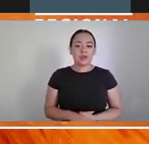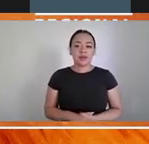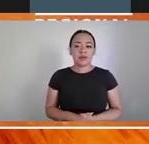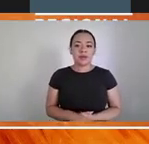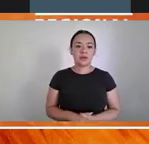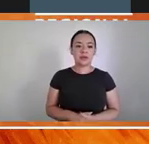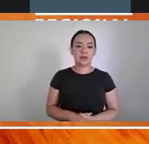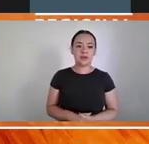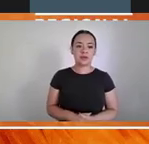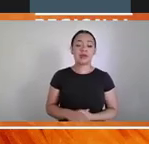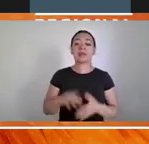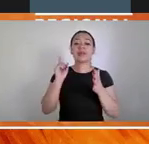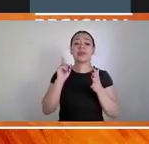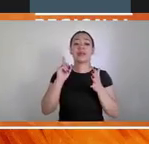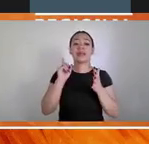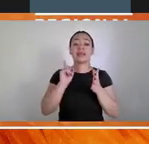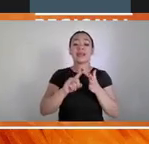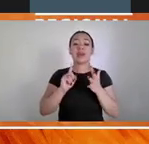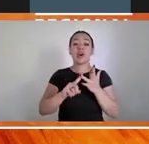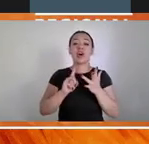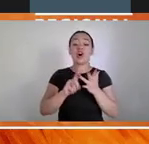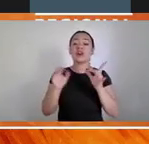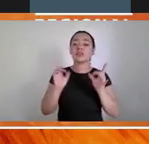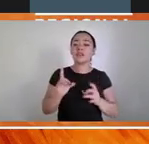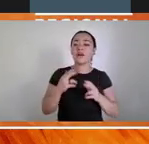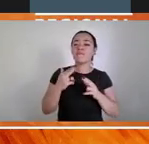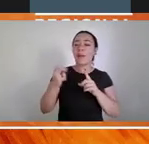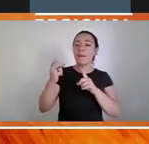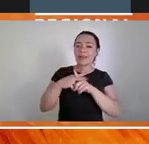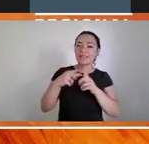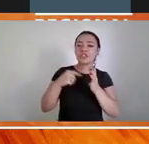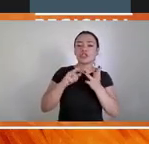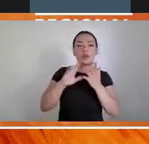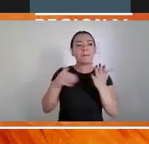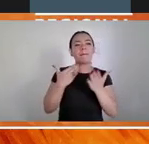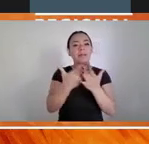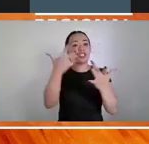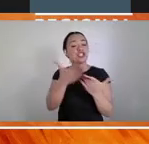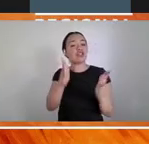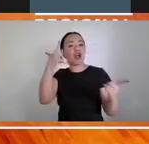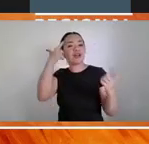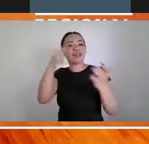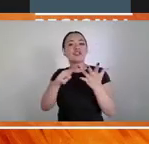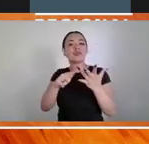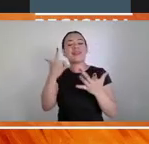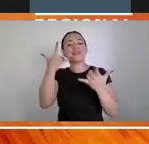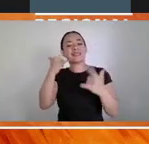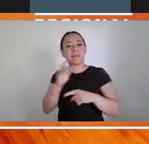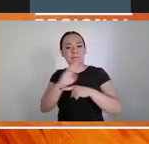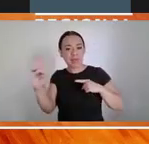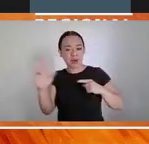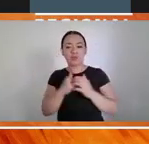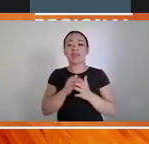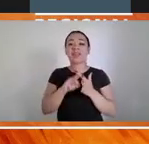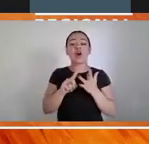The expression of interest is designed for applicants to pitch a general idea to the assessment panel. Expressions of interest do not need to provide